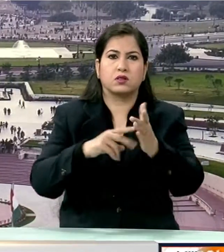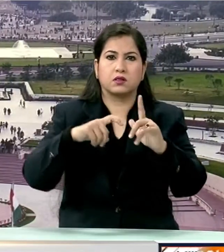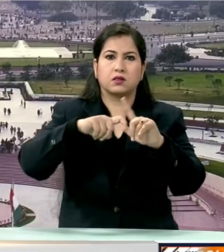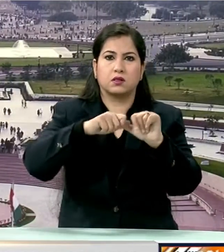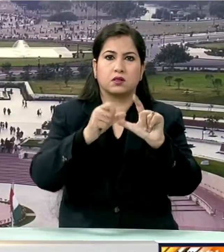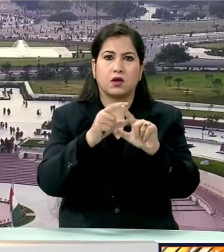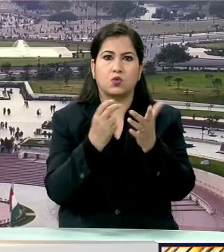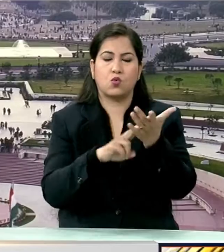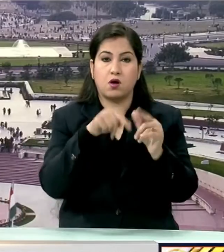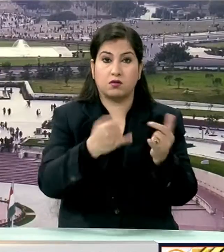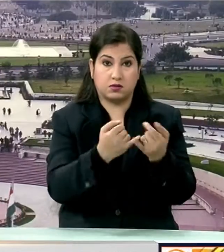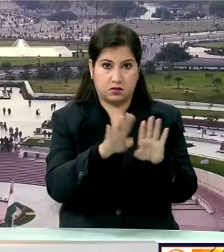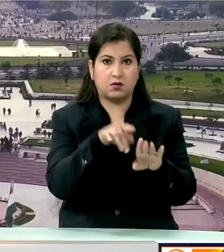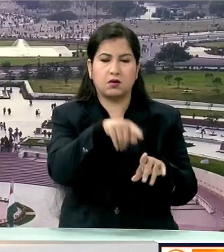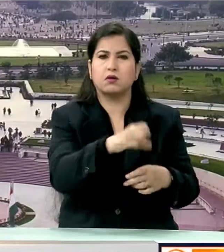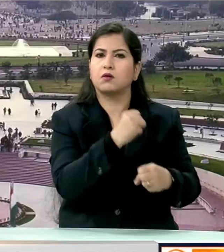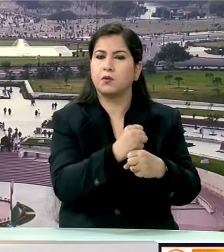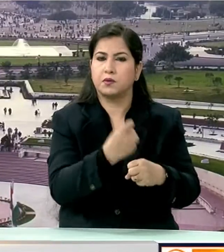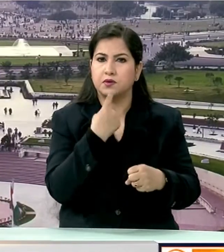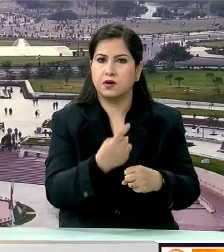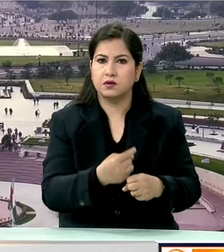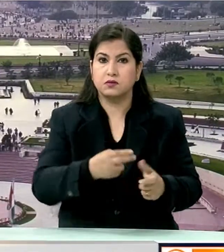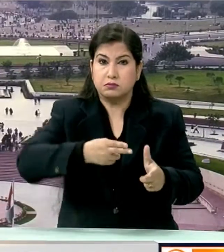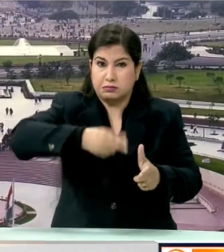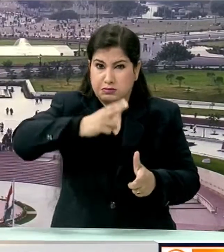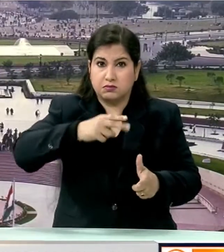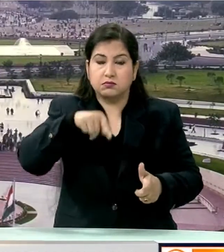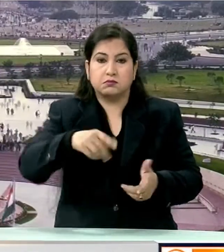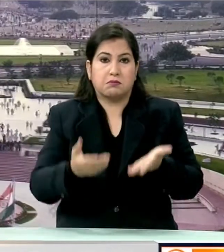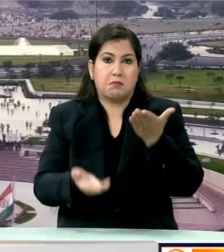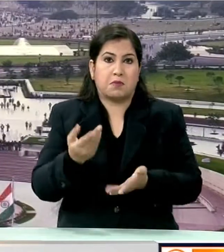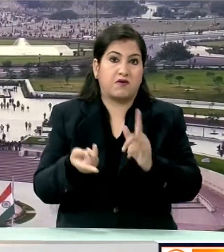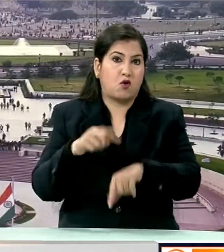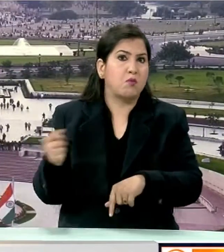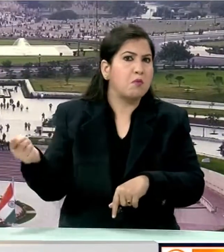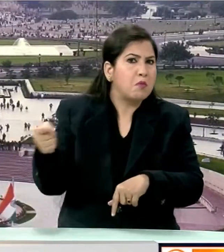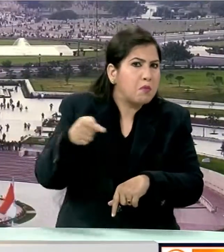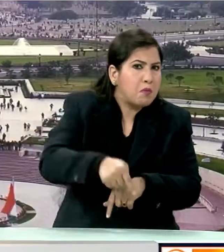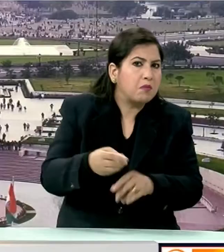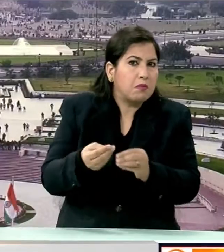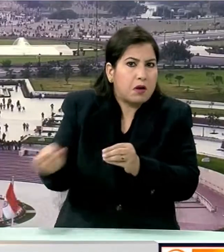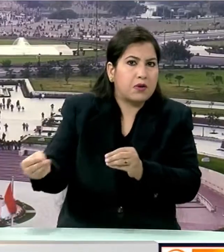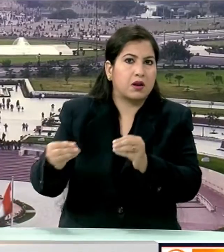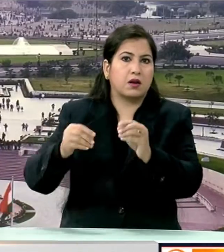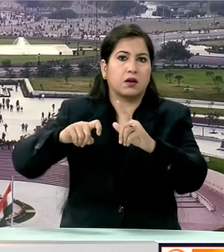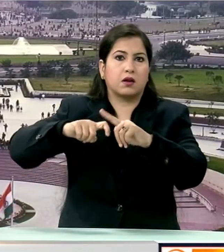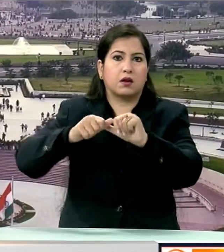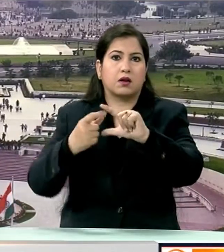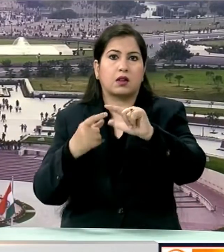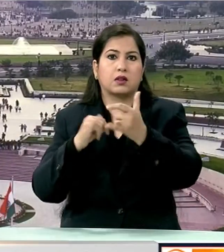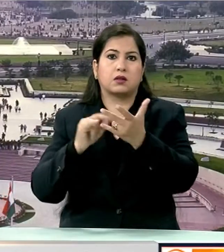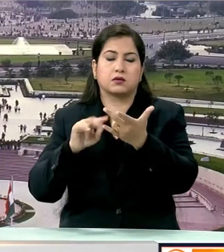on Sunday. Kaduna's governor said the gunmen are suspected to have come from the neighbor states of